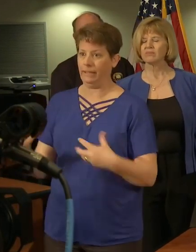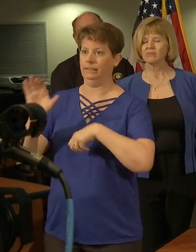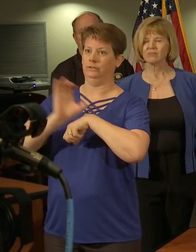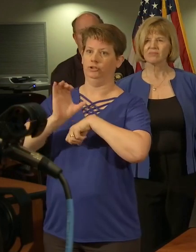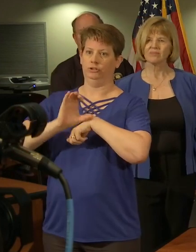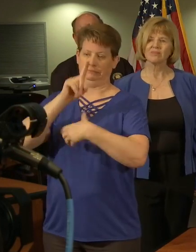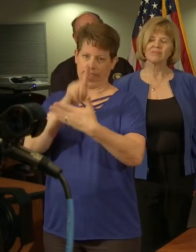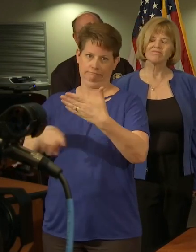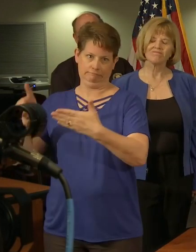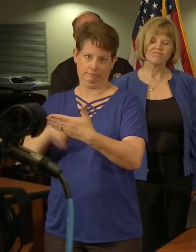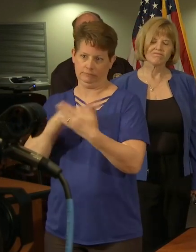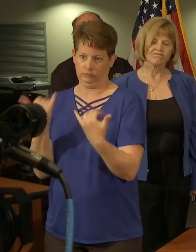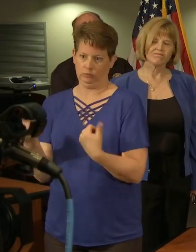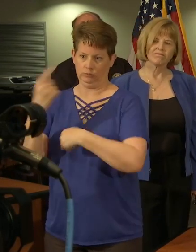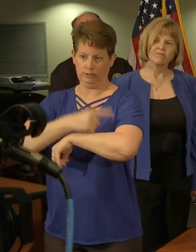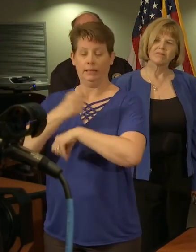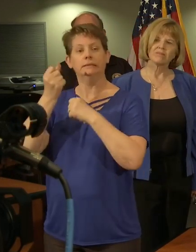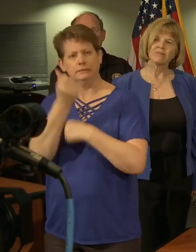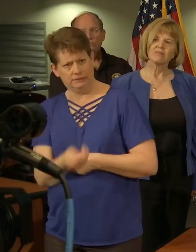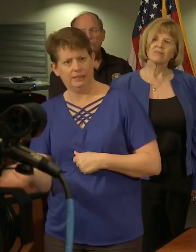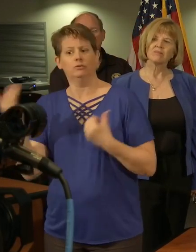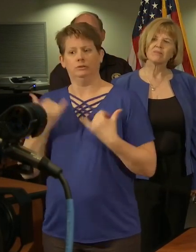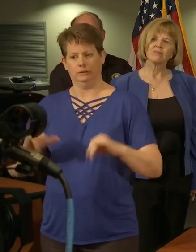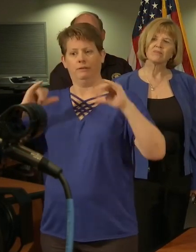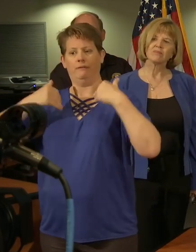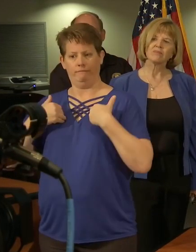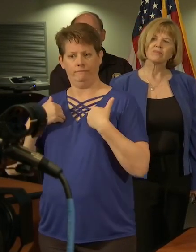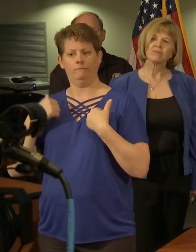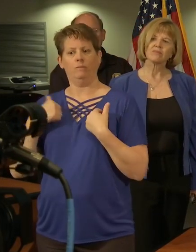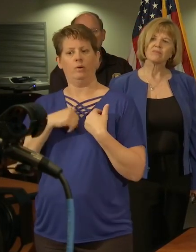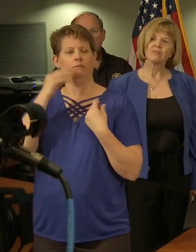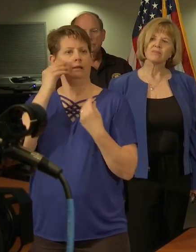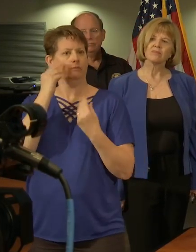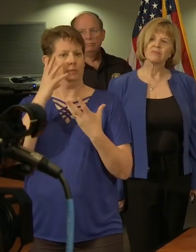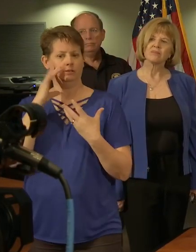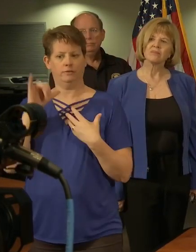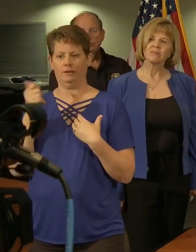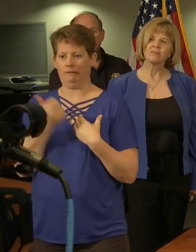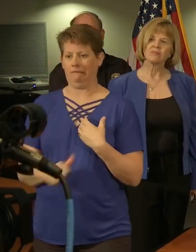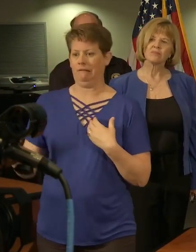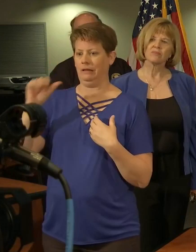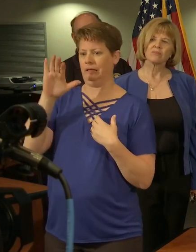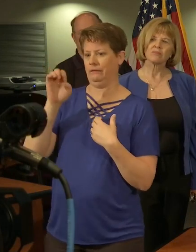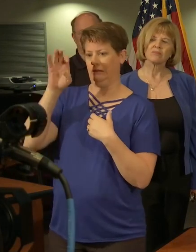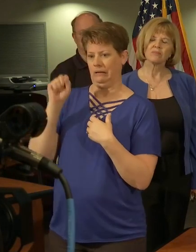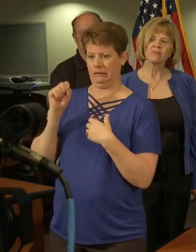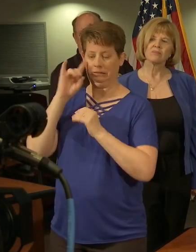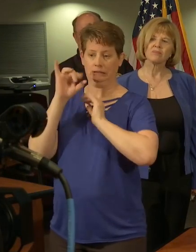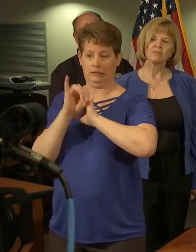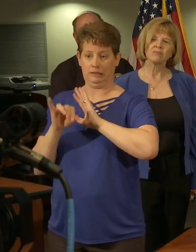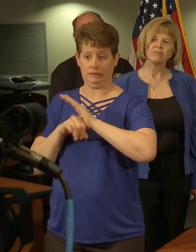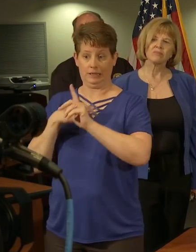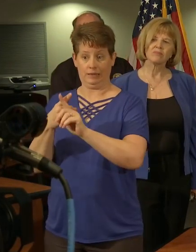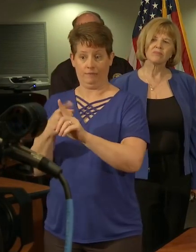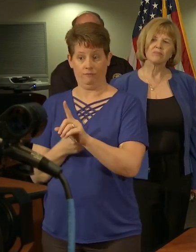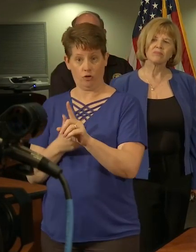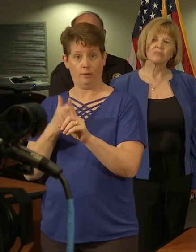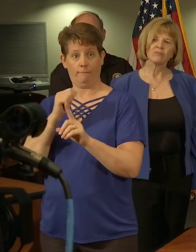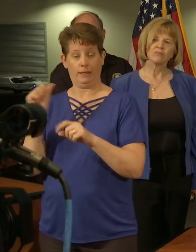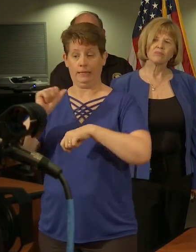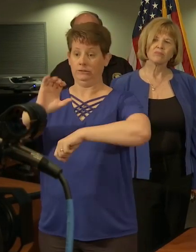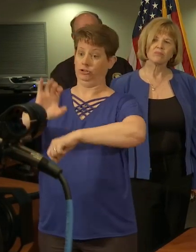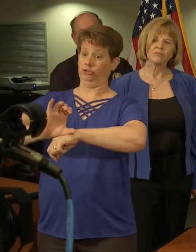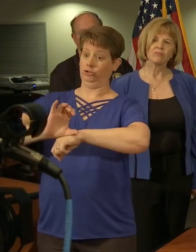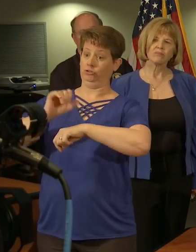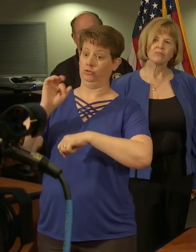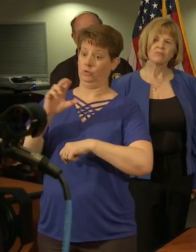have church services today, but a lot of them still did. Do we have information that any of these cases so far identified came from a